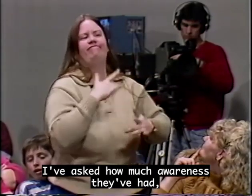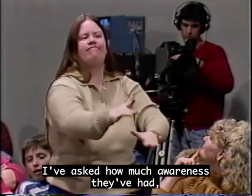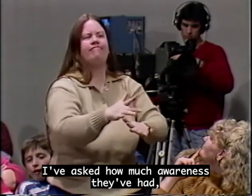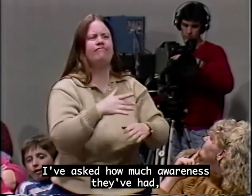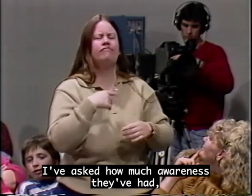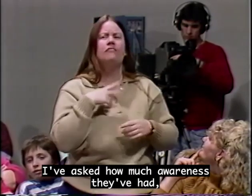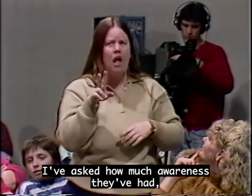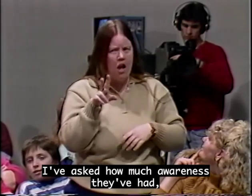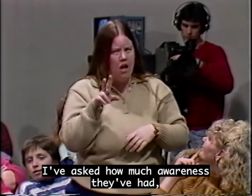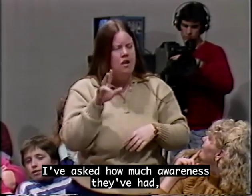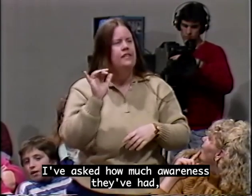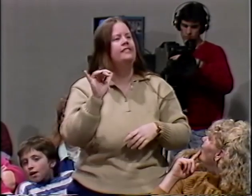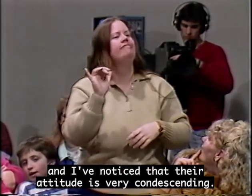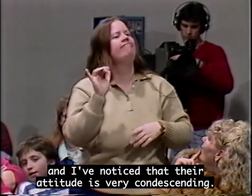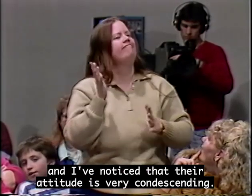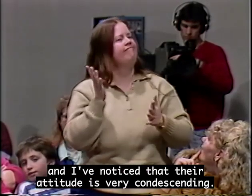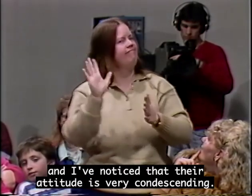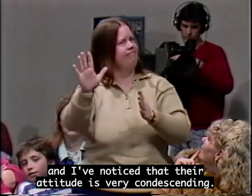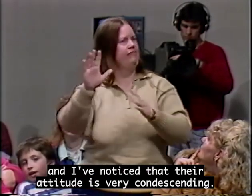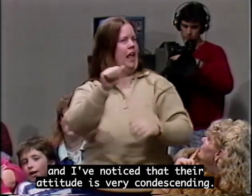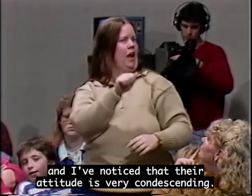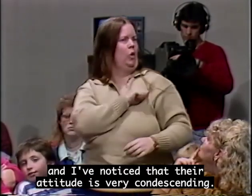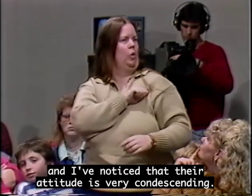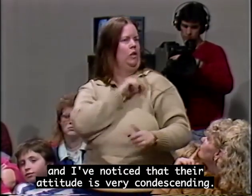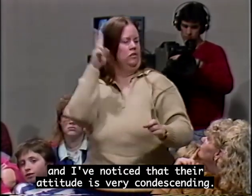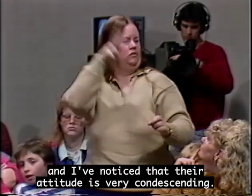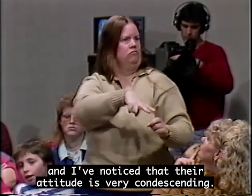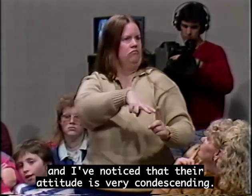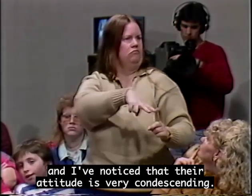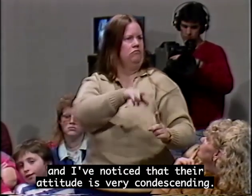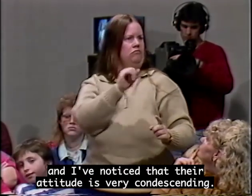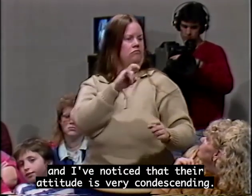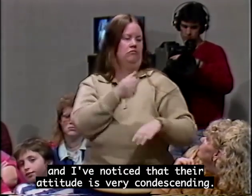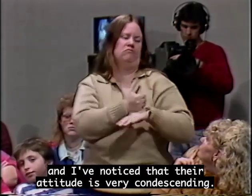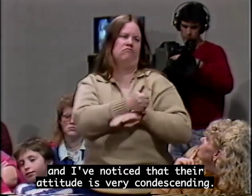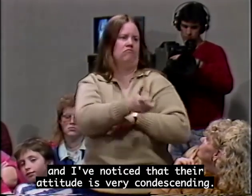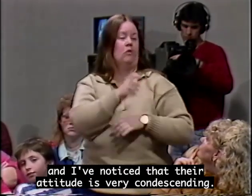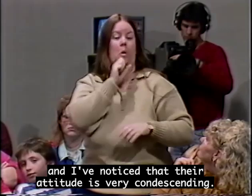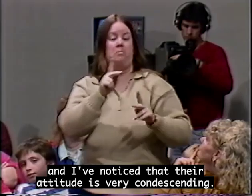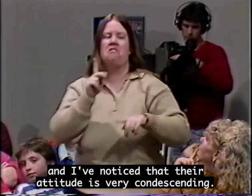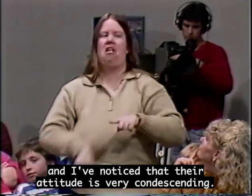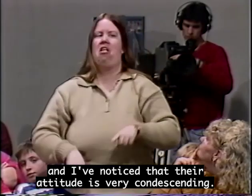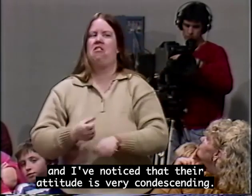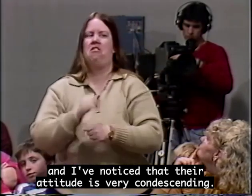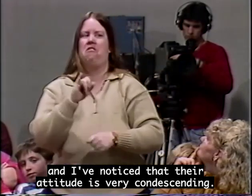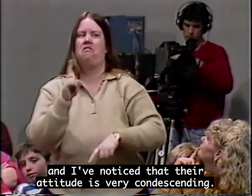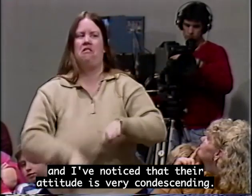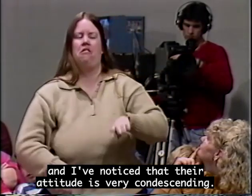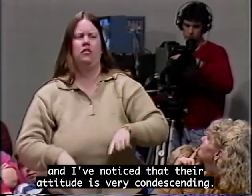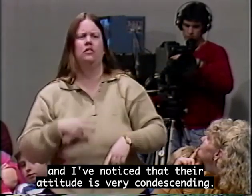I've asked how much awareness they've had, and I've noticed that their attitude is very